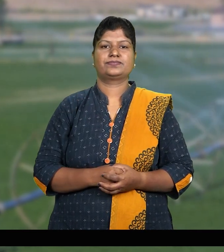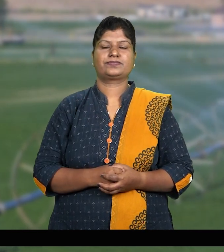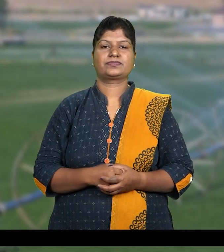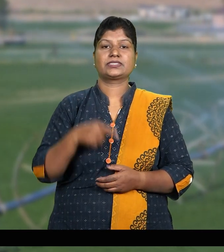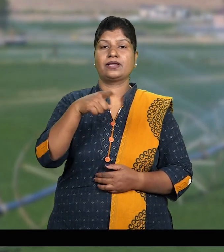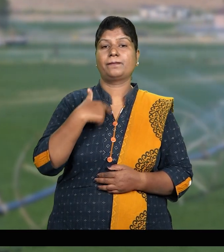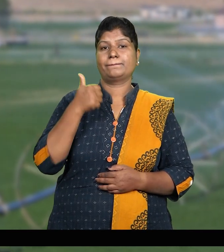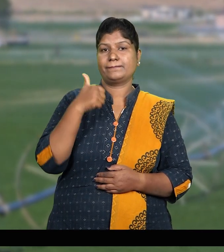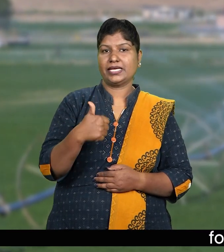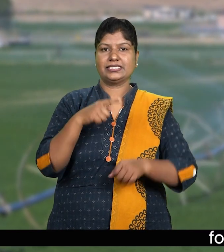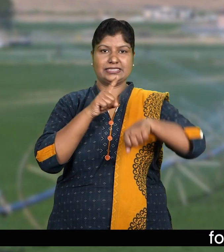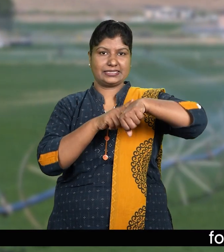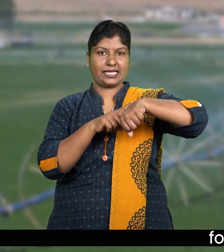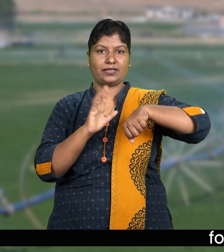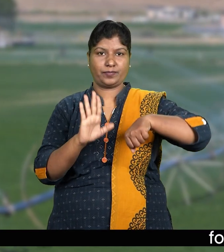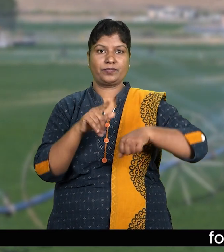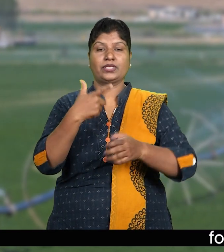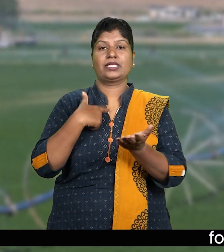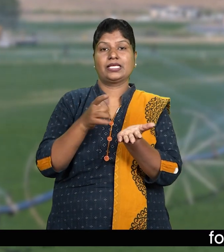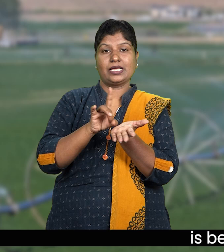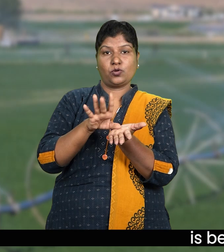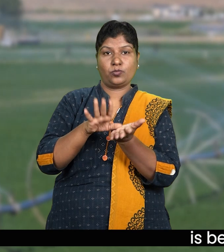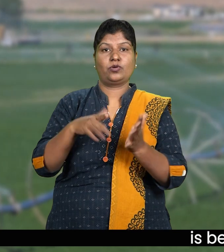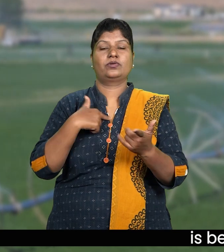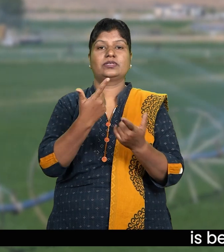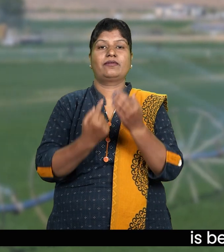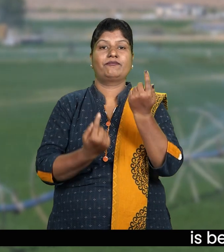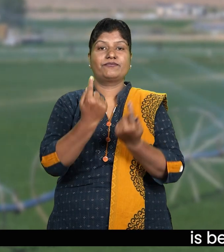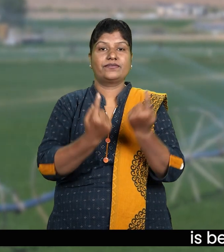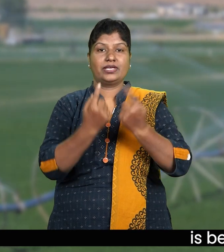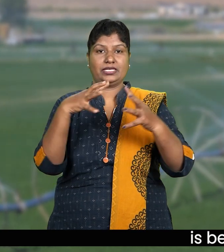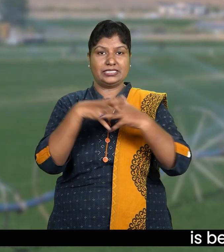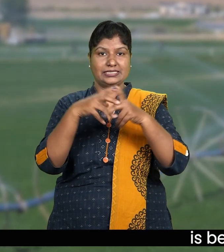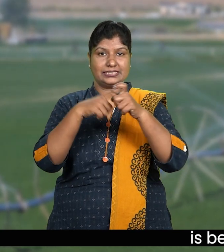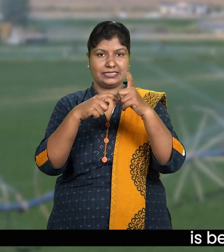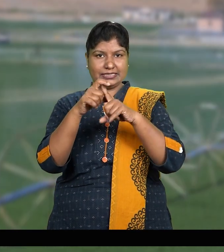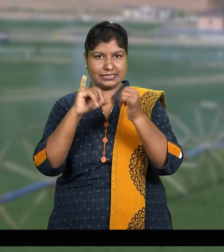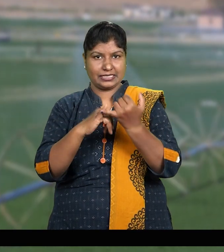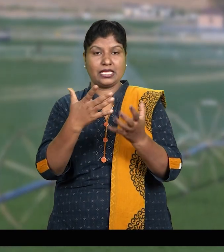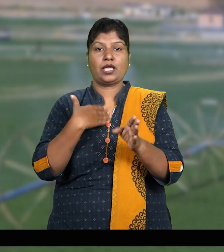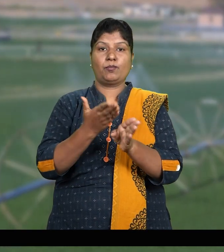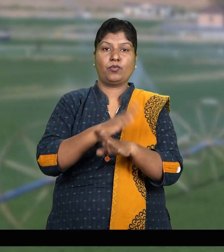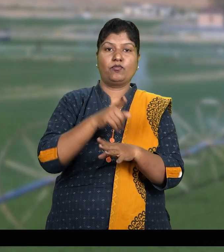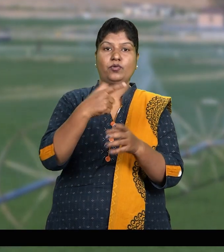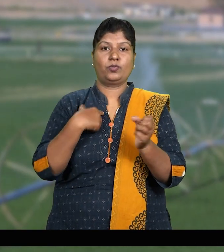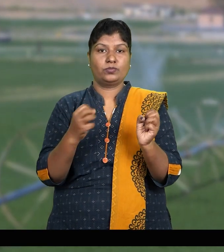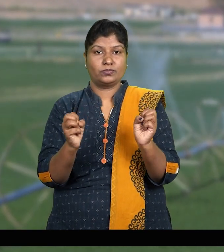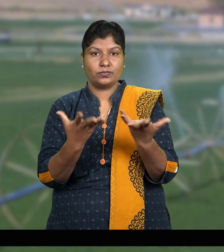The best time for the removal of weeds is before they produce flowers and